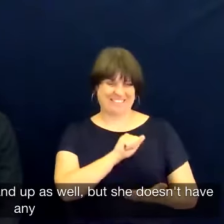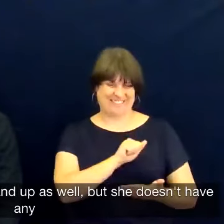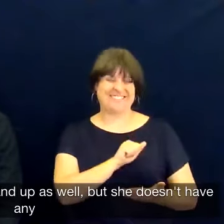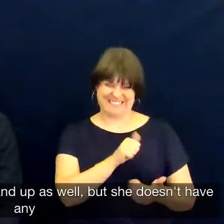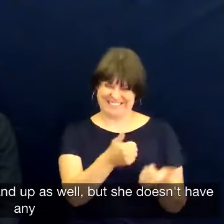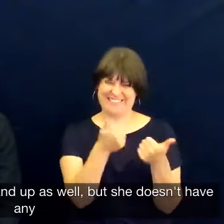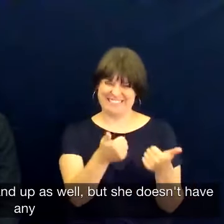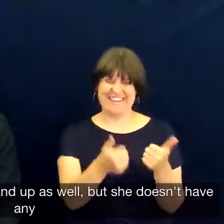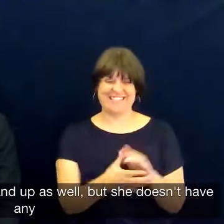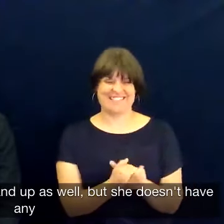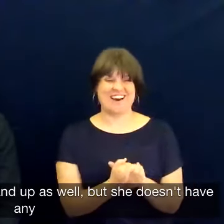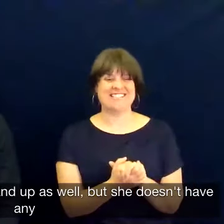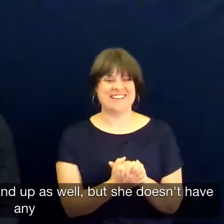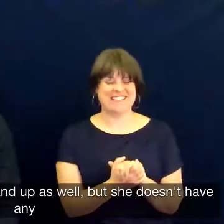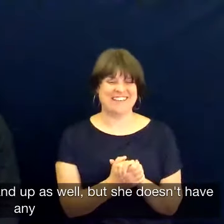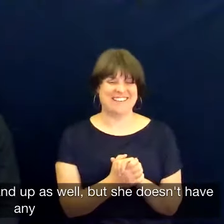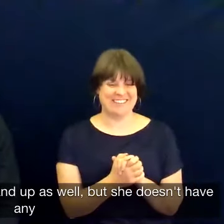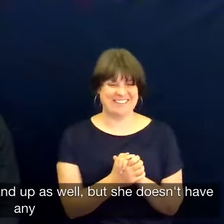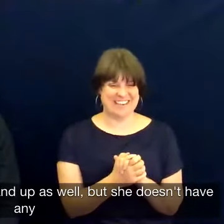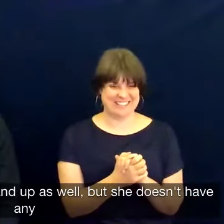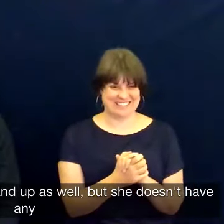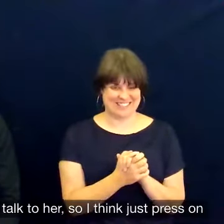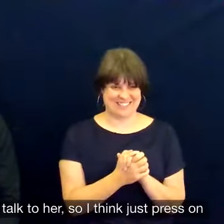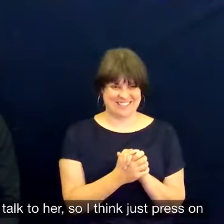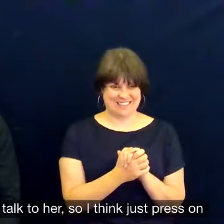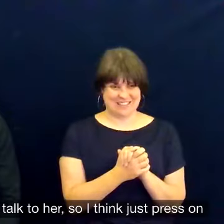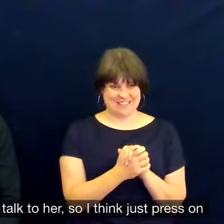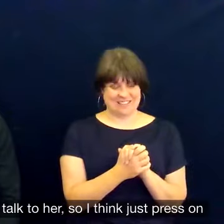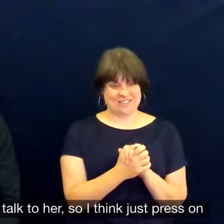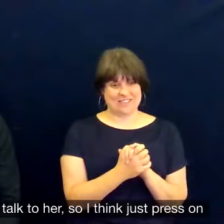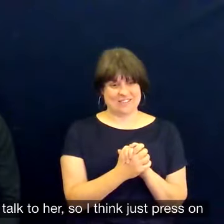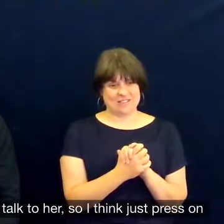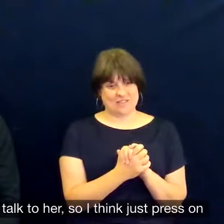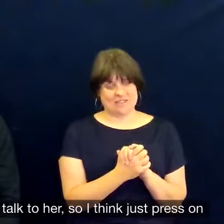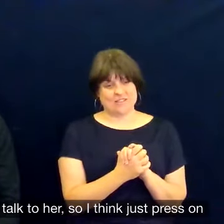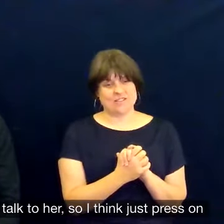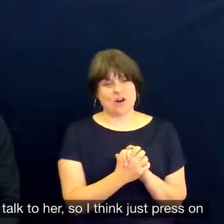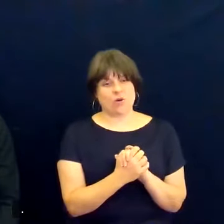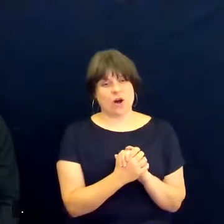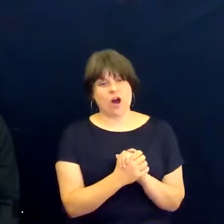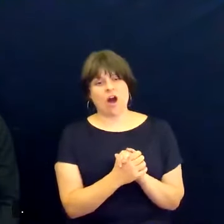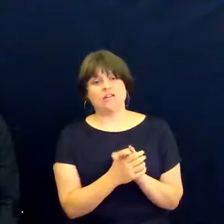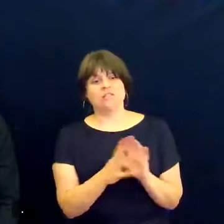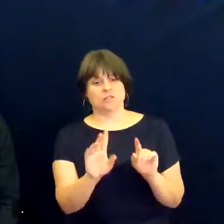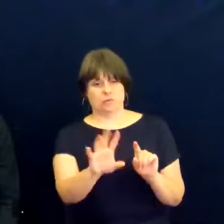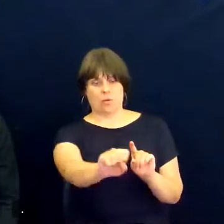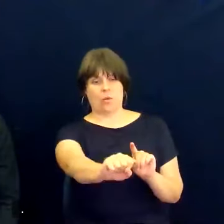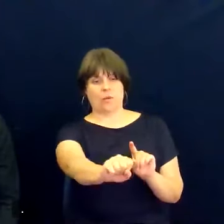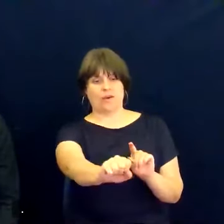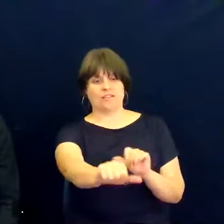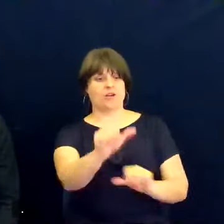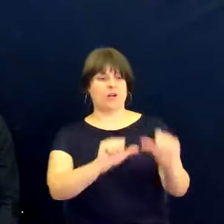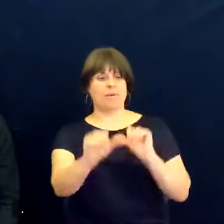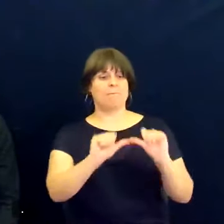on. Yes, I sign, thank you, yes. Okay, Carol Brown.